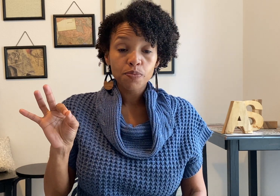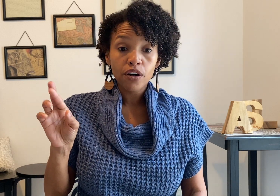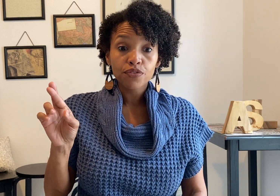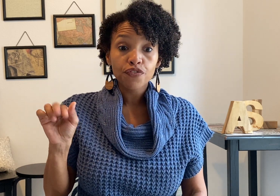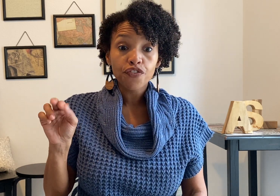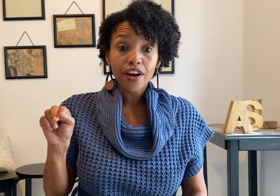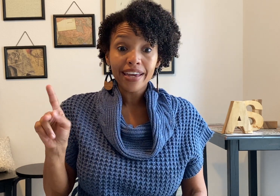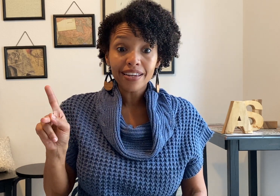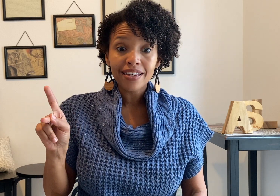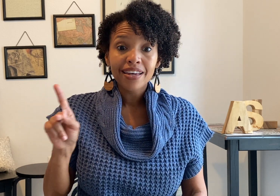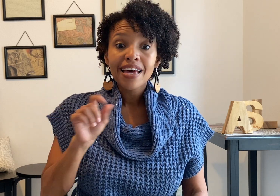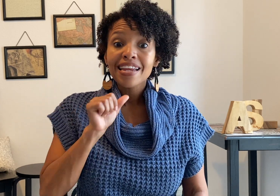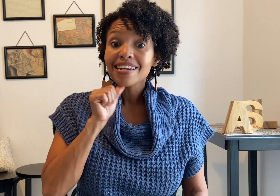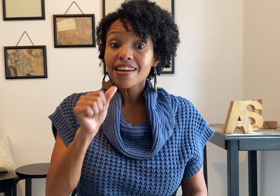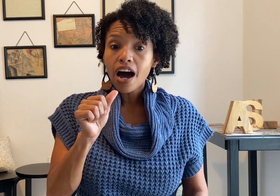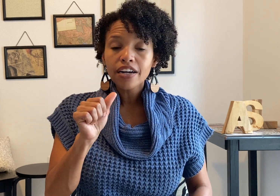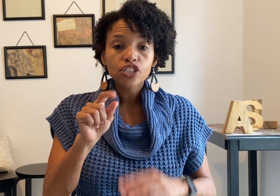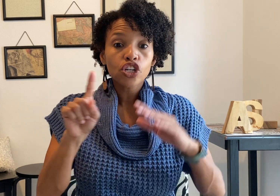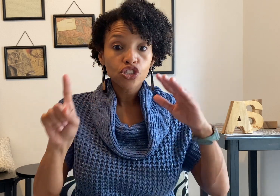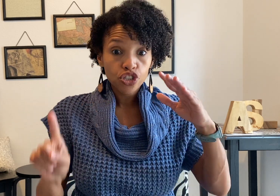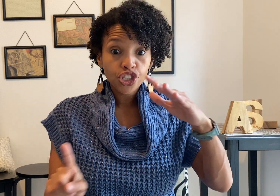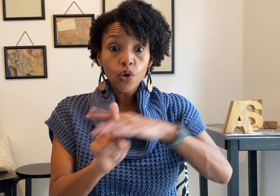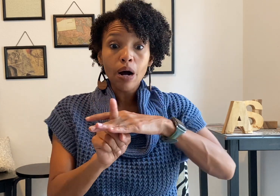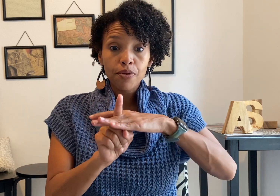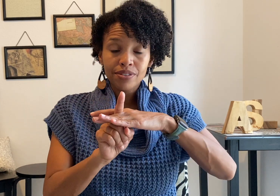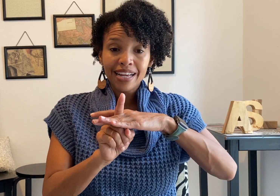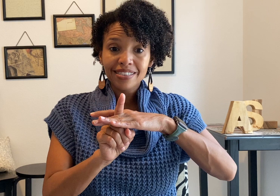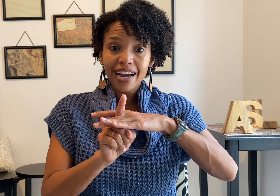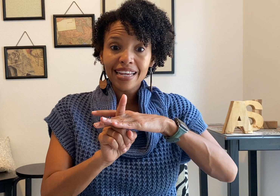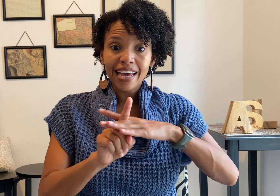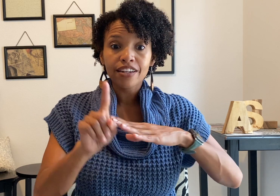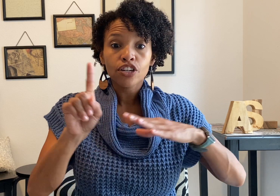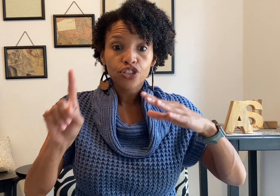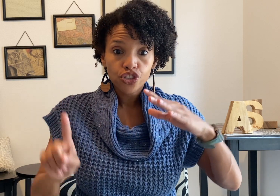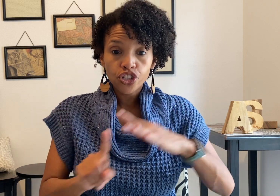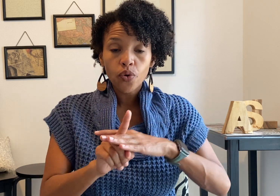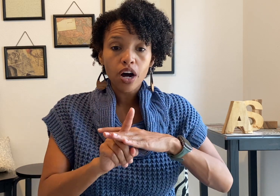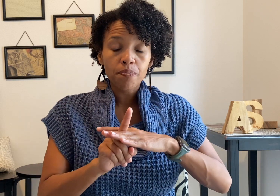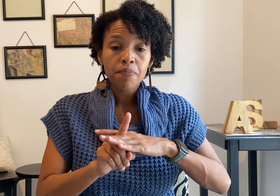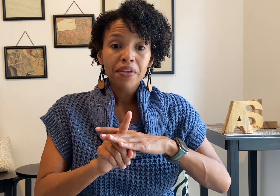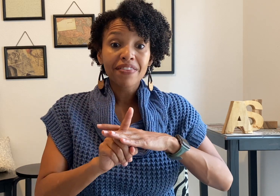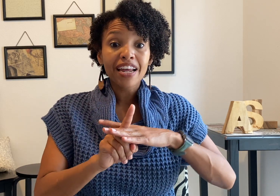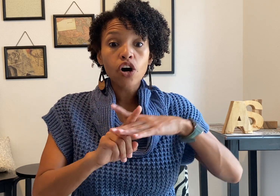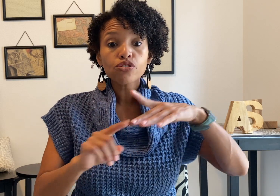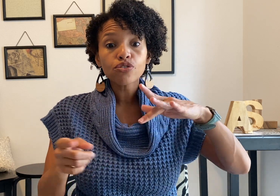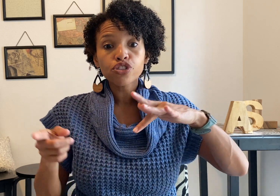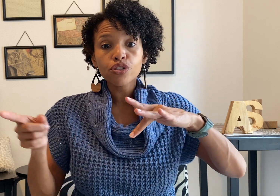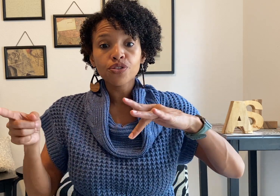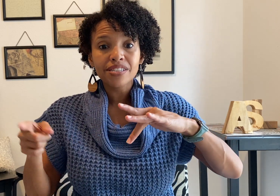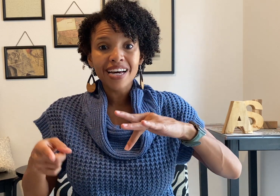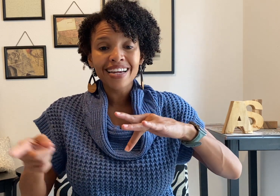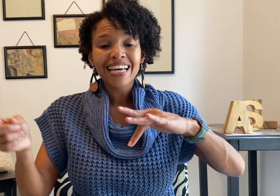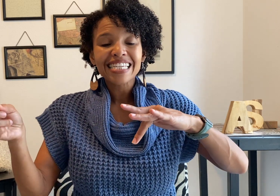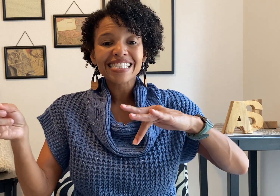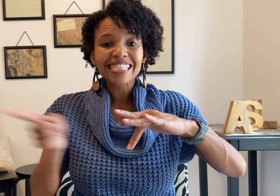spelled Frank, not show up. There's that sign again, show up. And then I also showed you the sign